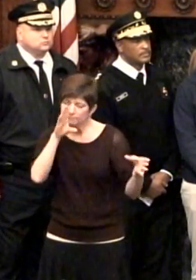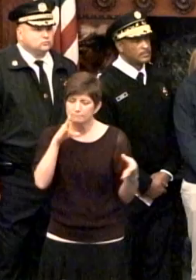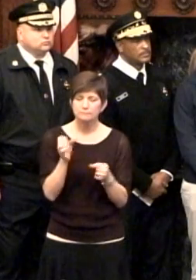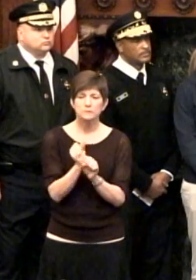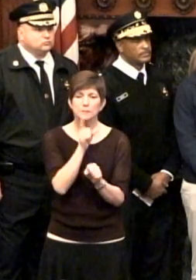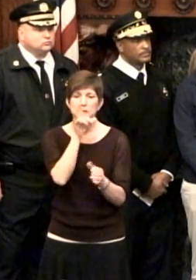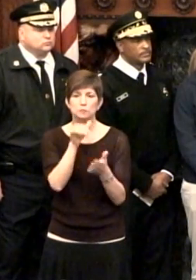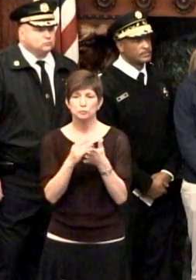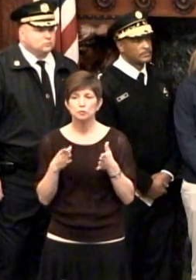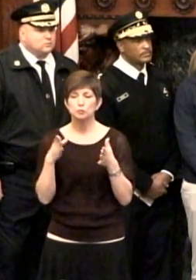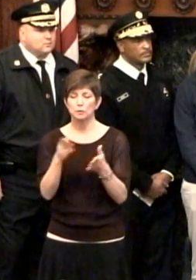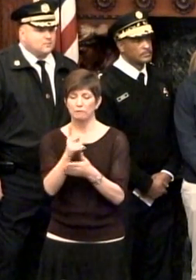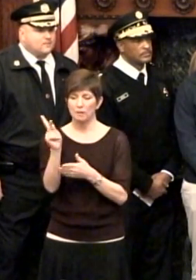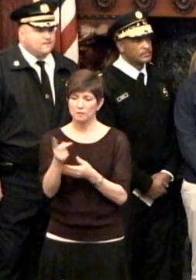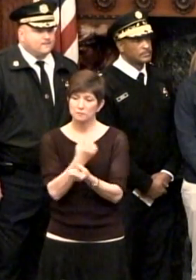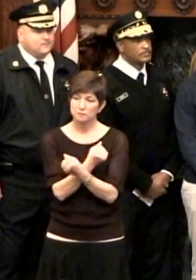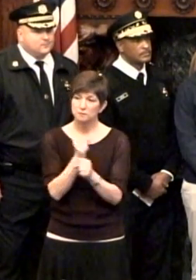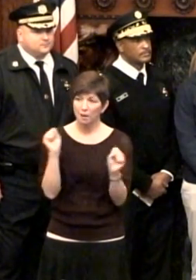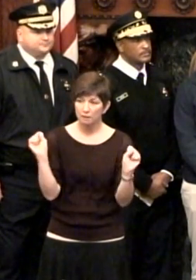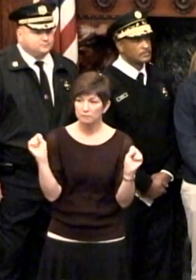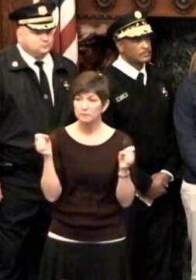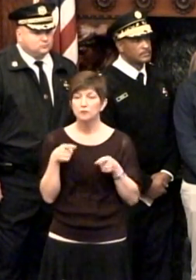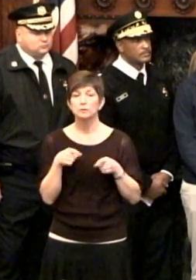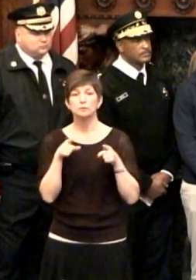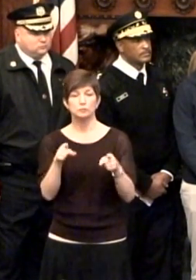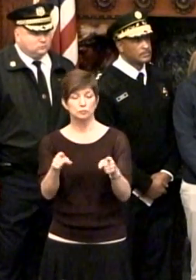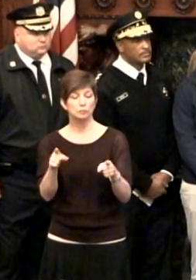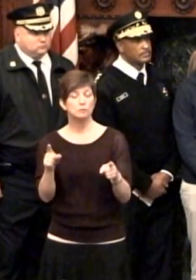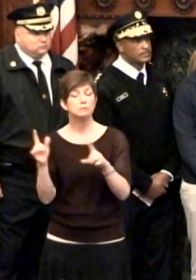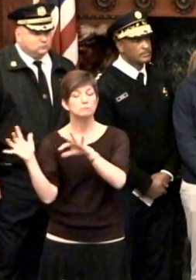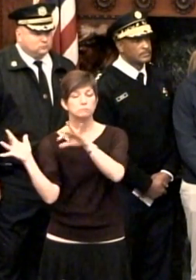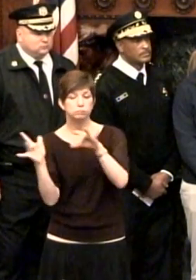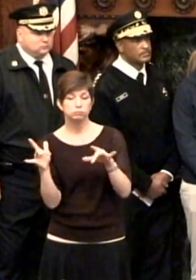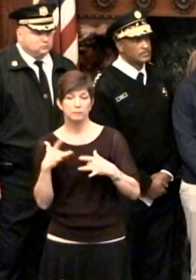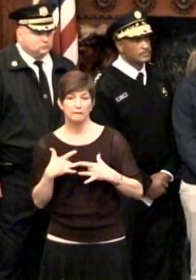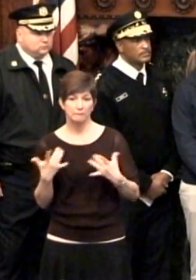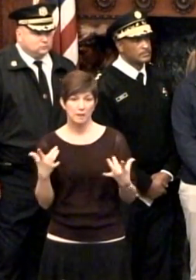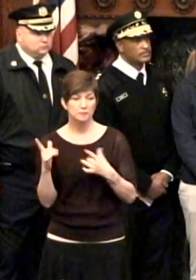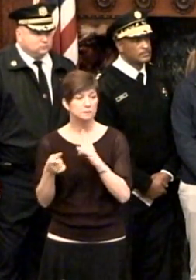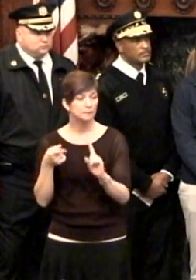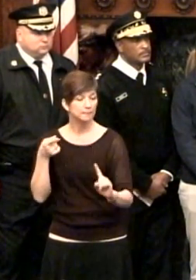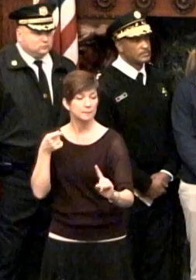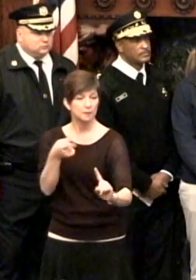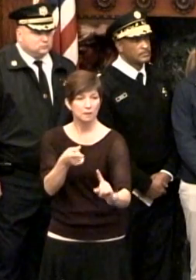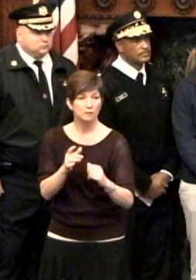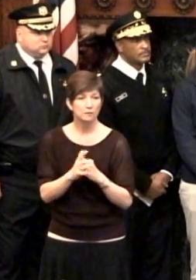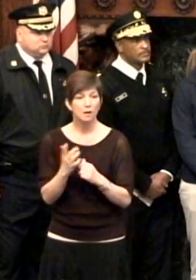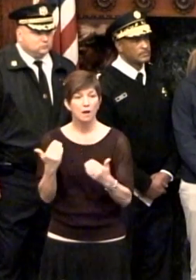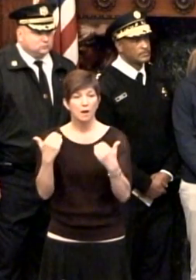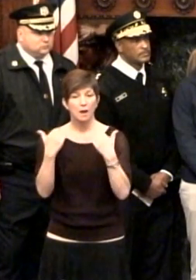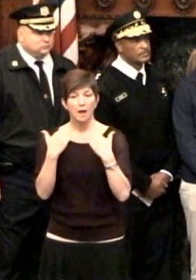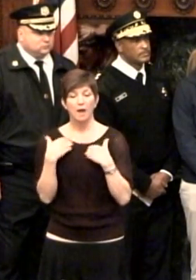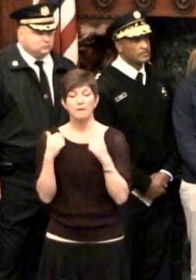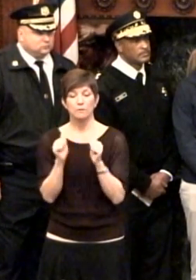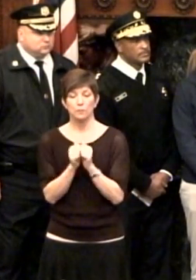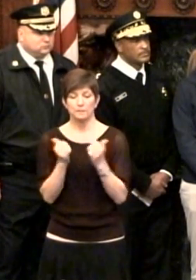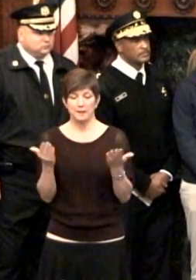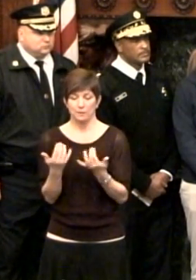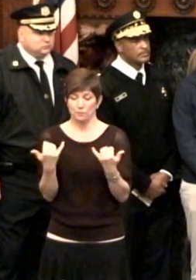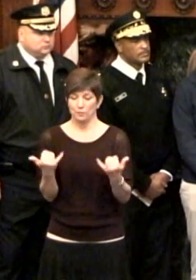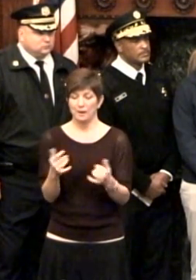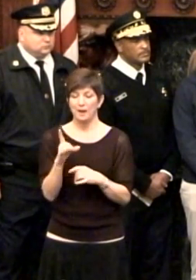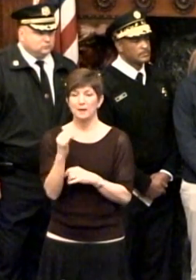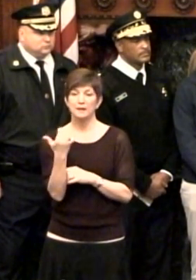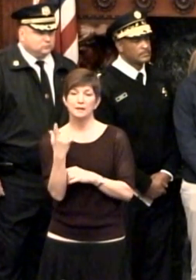of Philadelphia are safe during these winter storm events. In particular, I have with me today